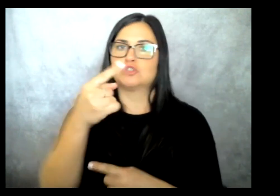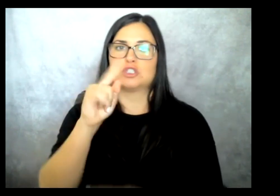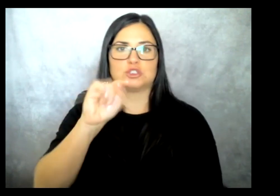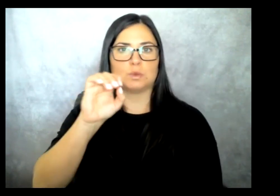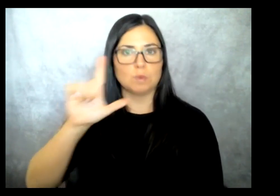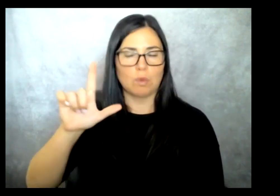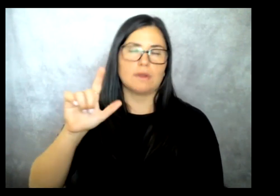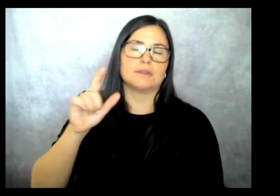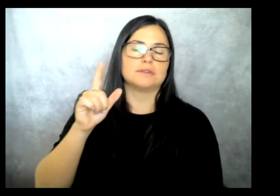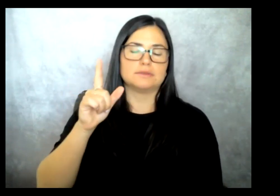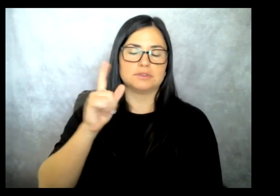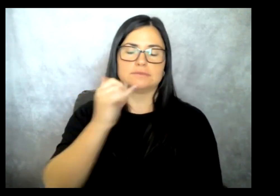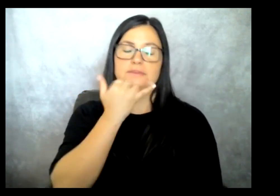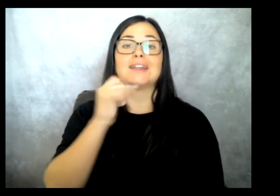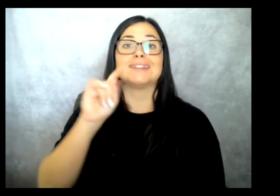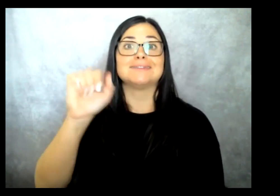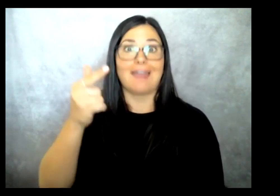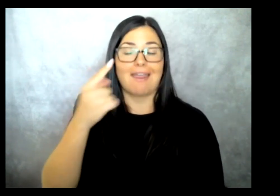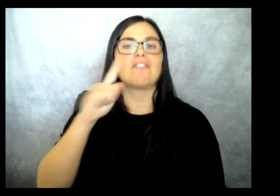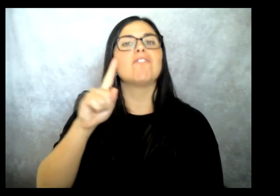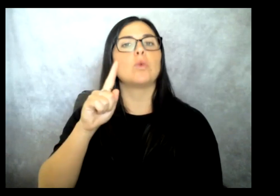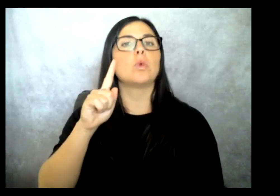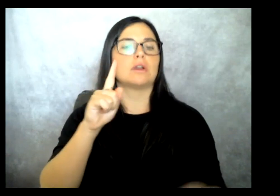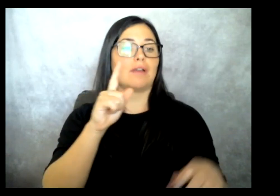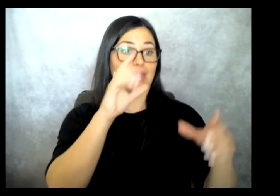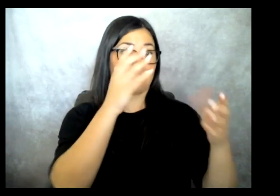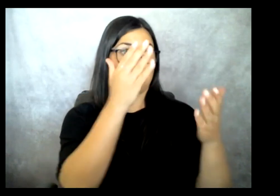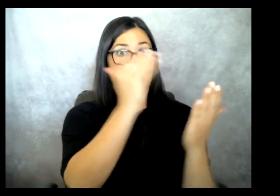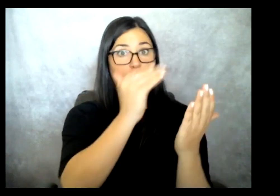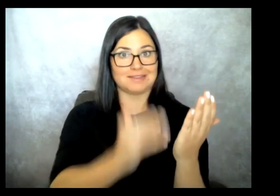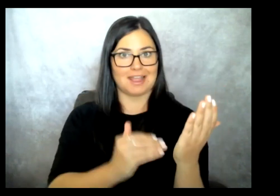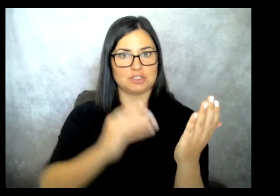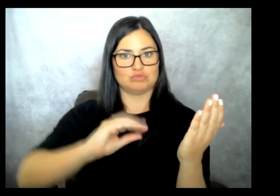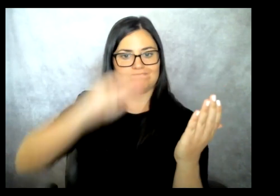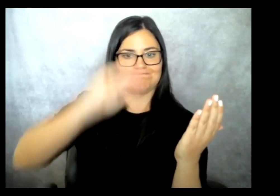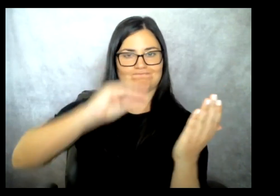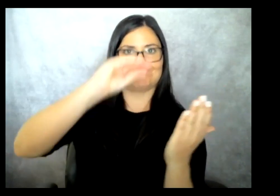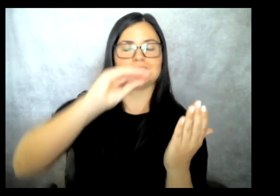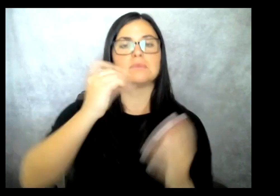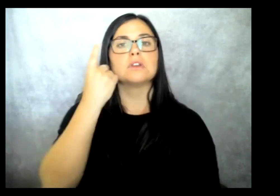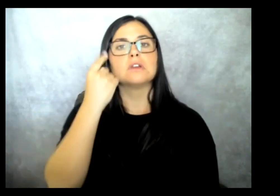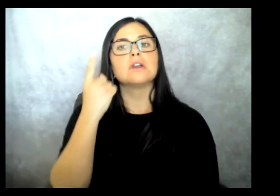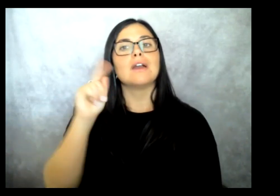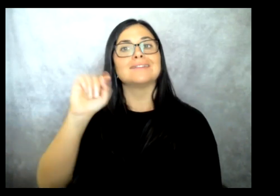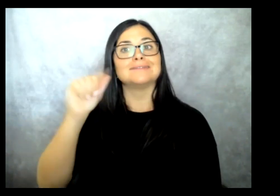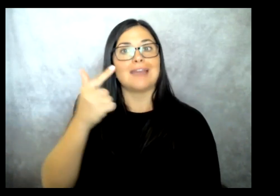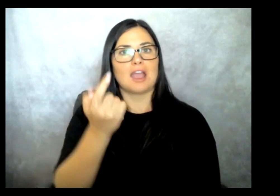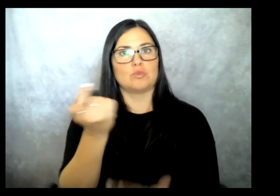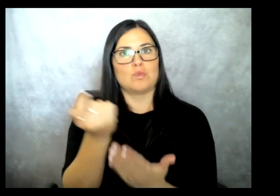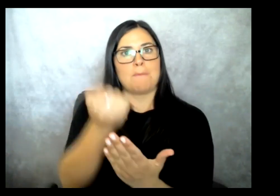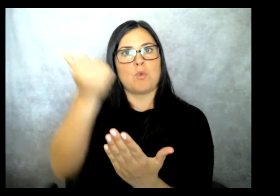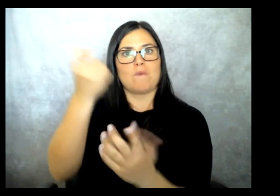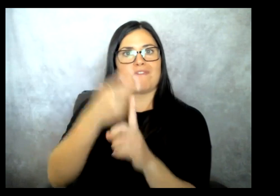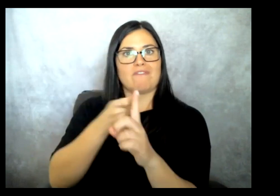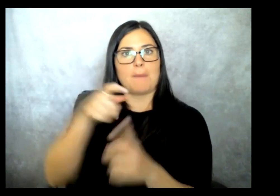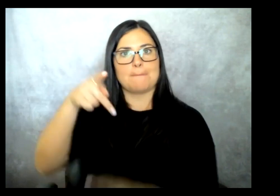a tag to restructure some of the content. In fact, I like to pull all of my tags out of the parts because